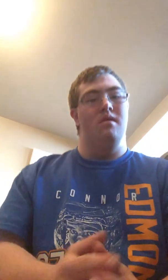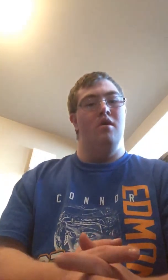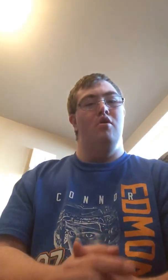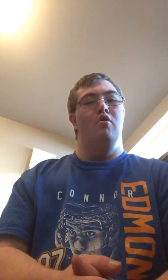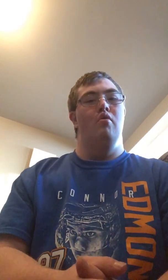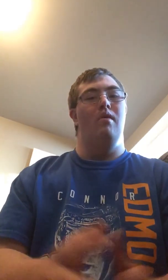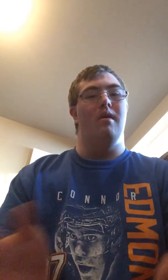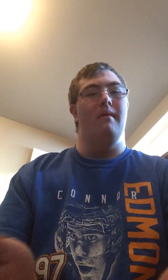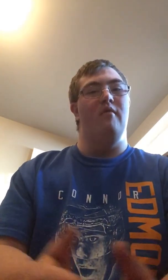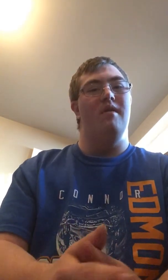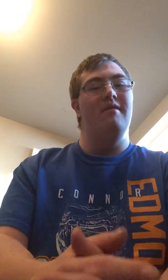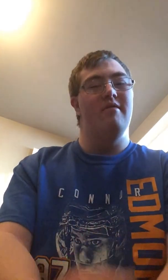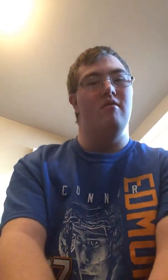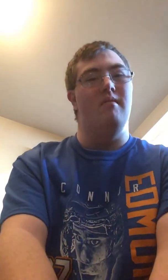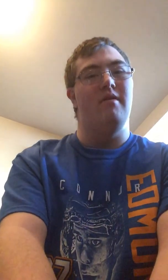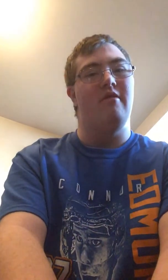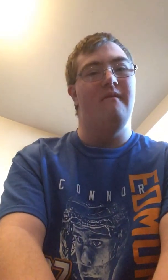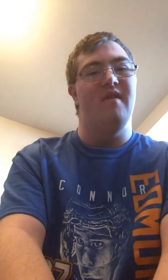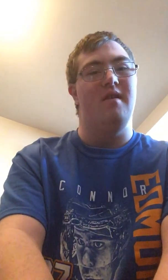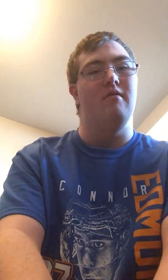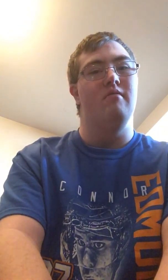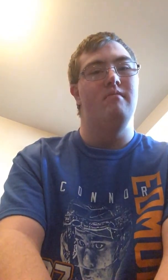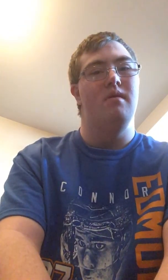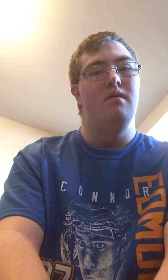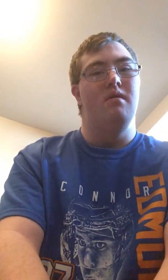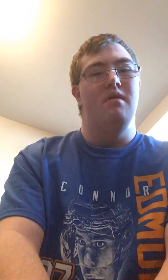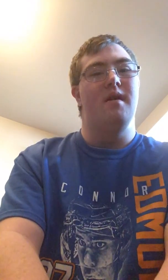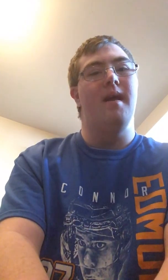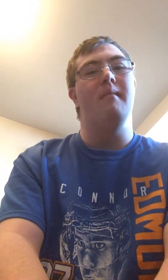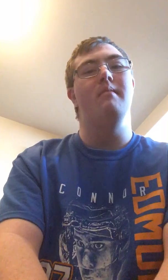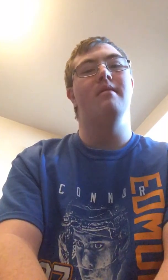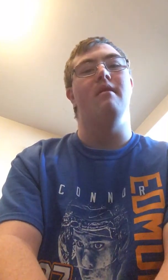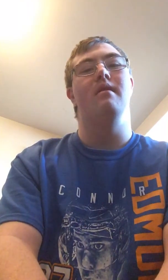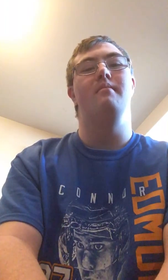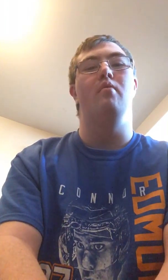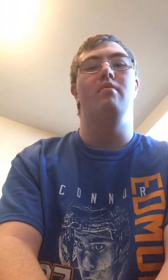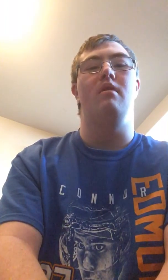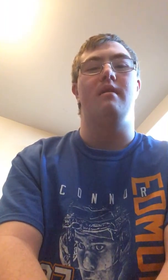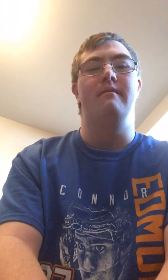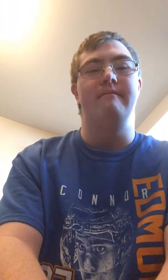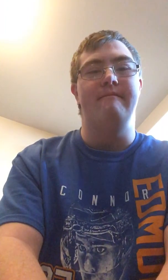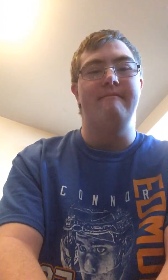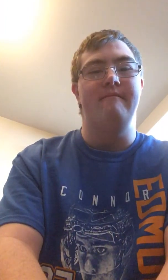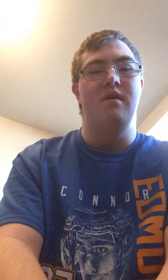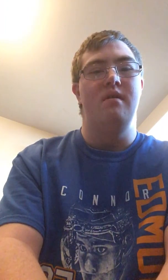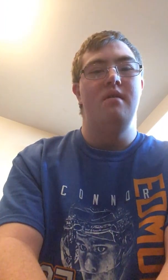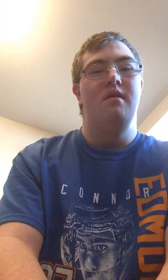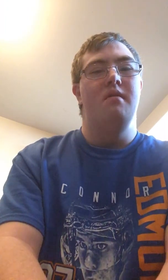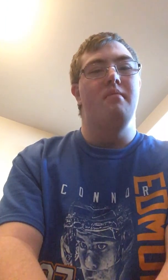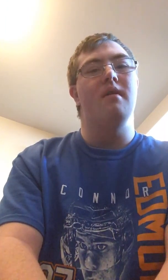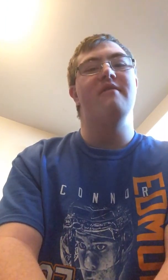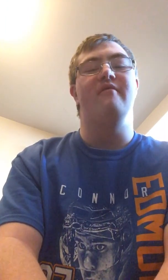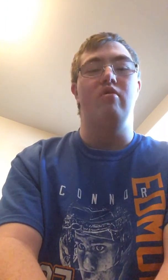Welcome everyone to my third video. Today I'm going to be talking about blood. Blood is a